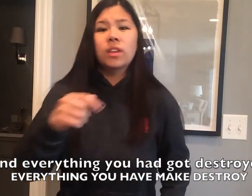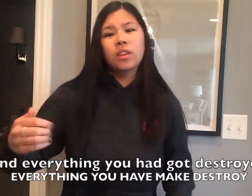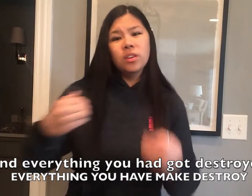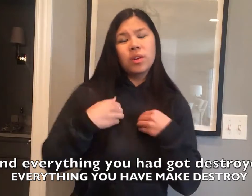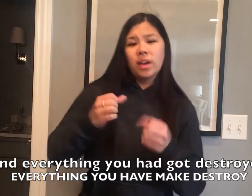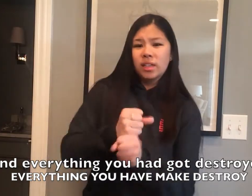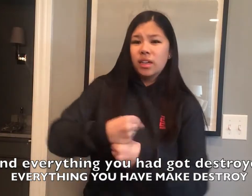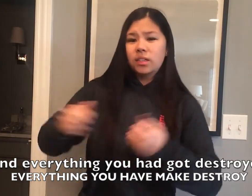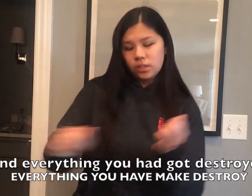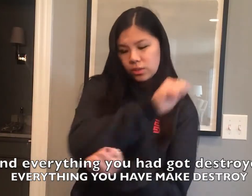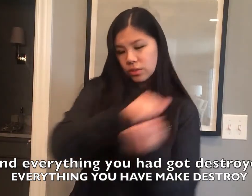you had got destroyed